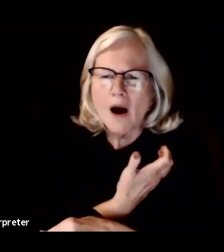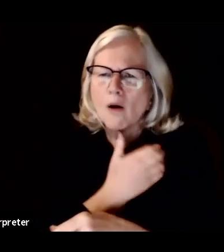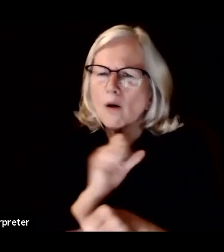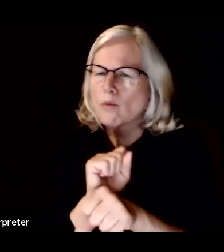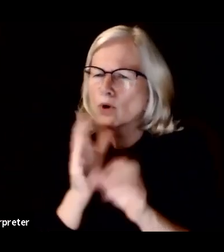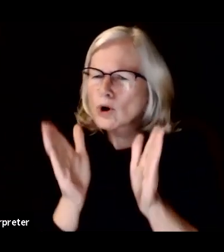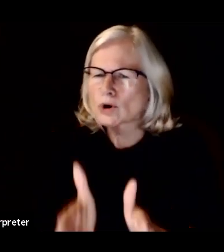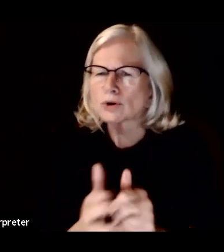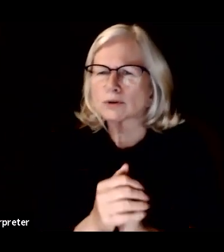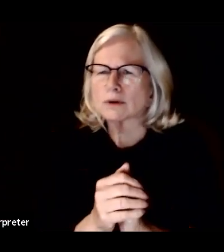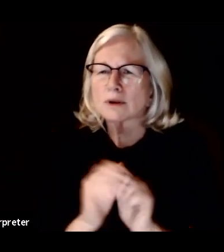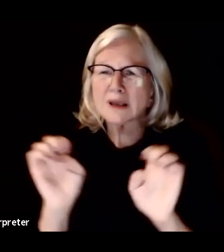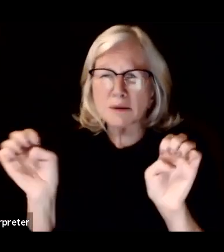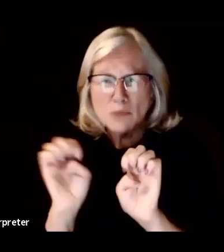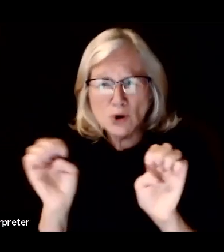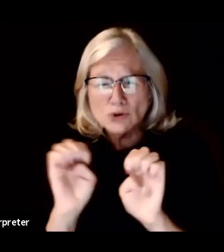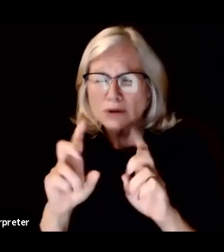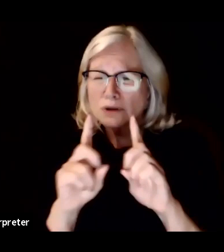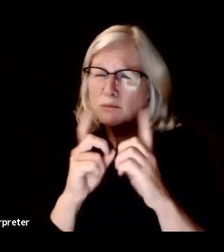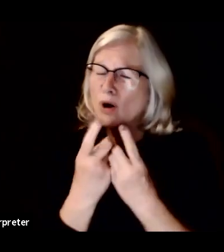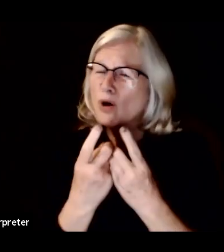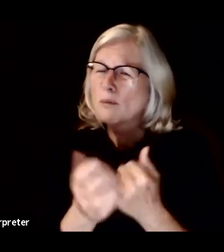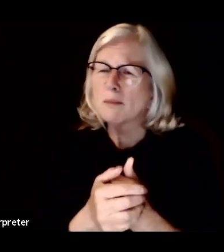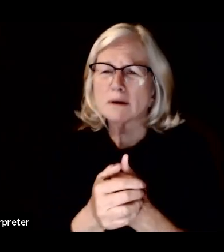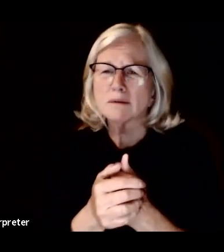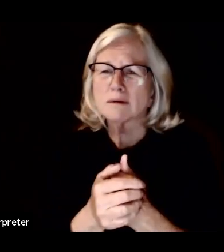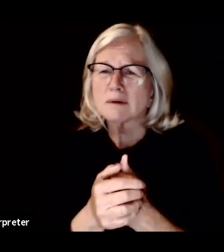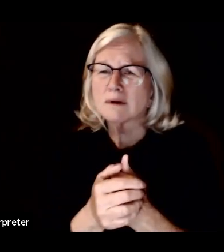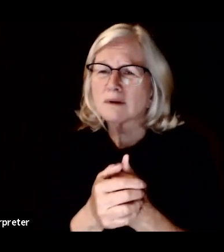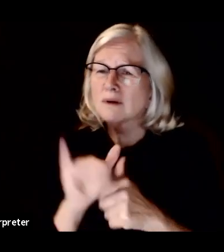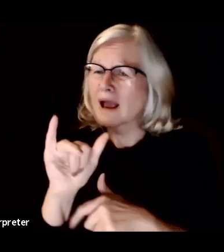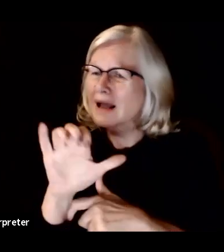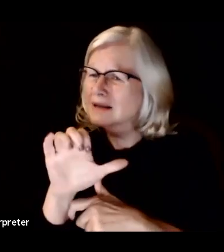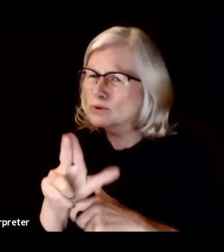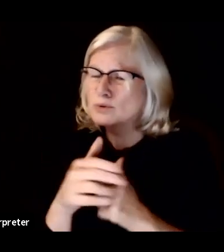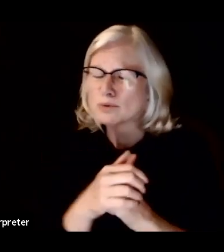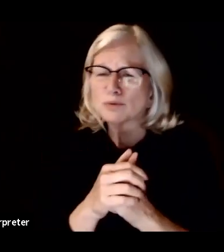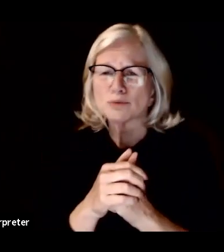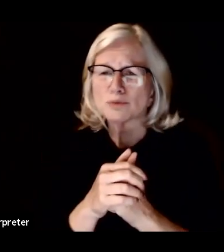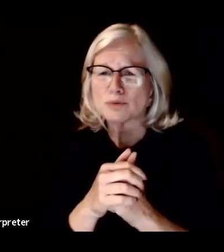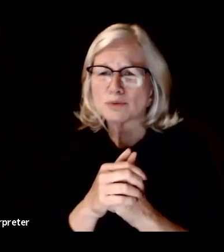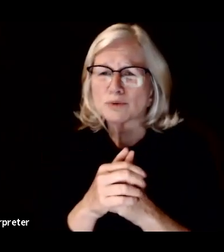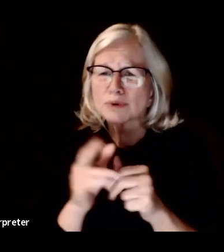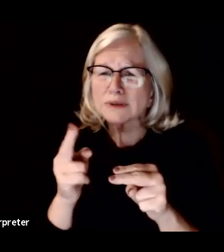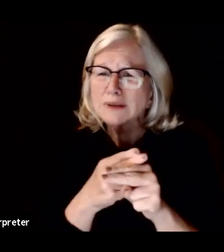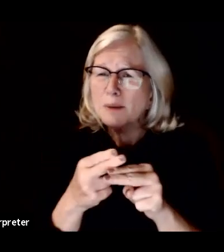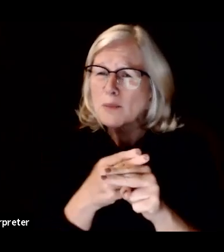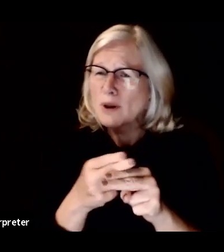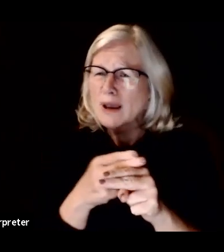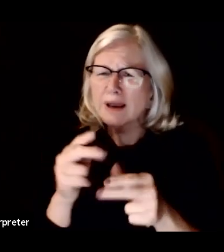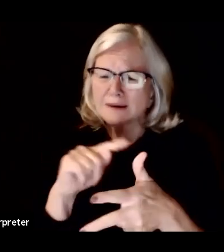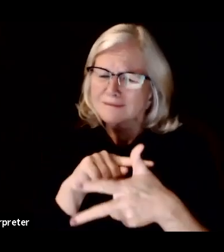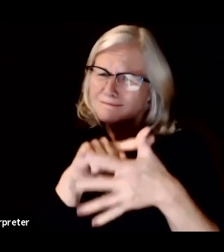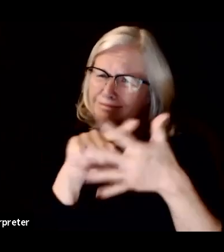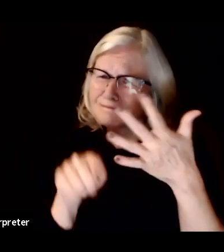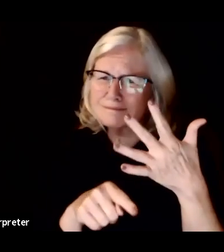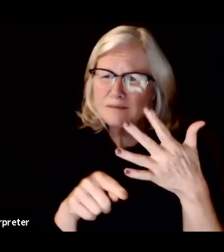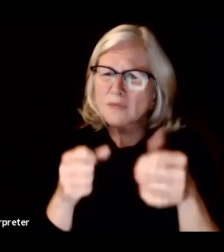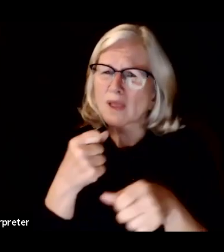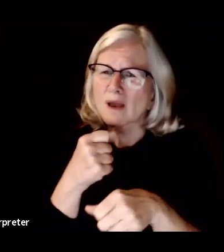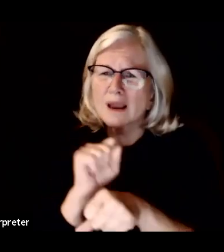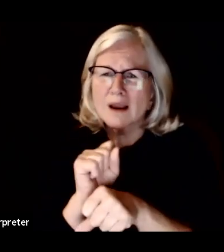departments to intensive care units, to acute care, to long-term care. These professionals have been